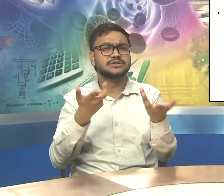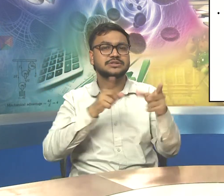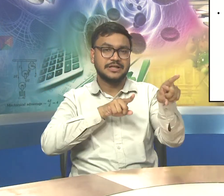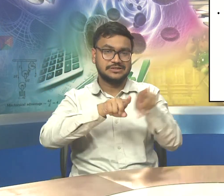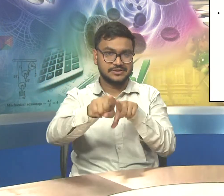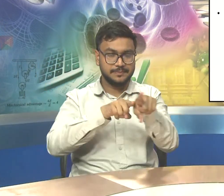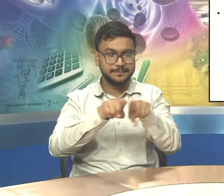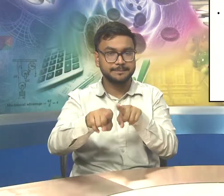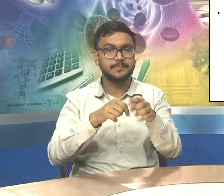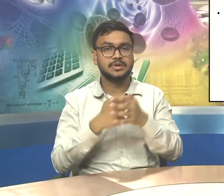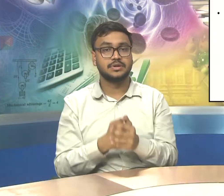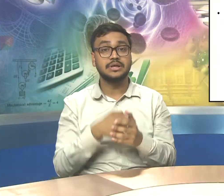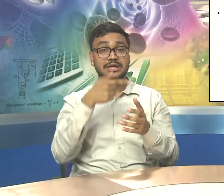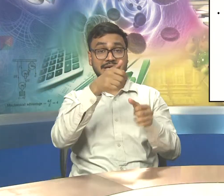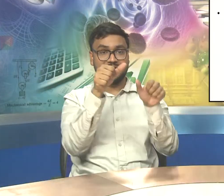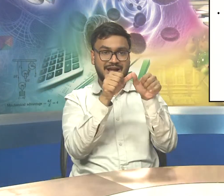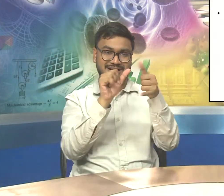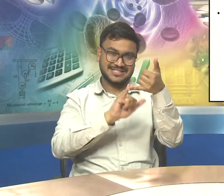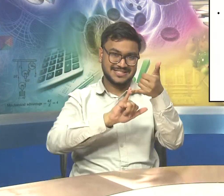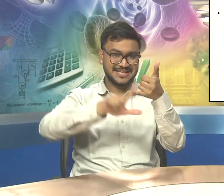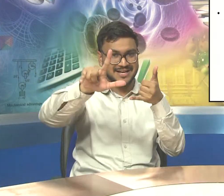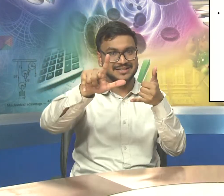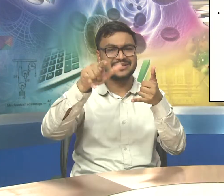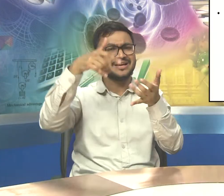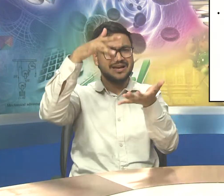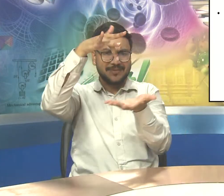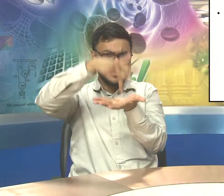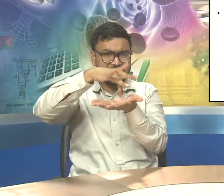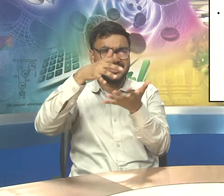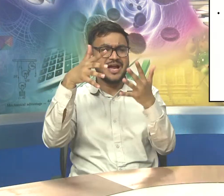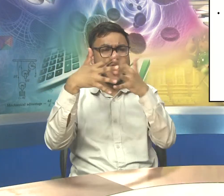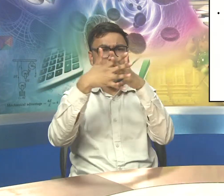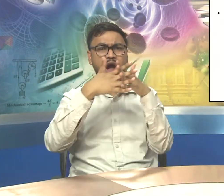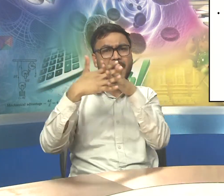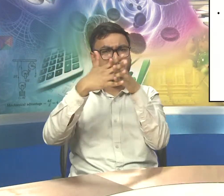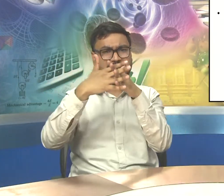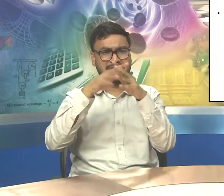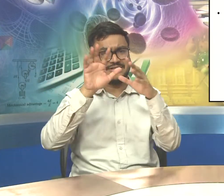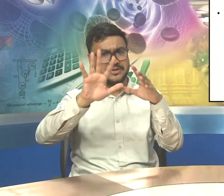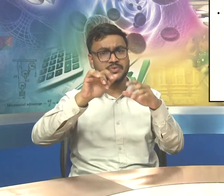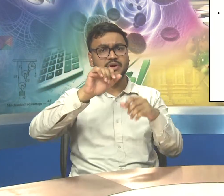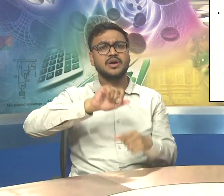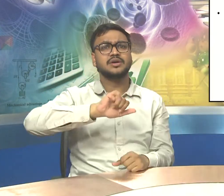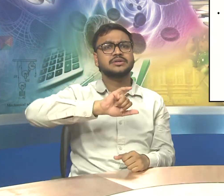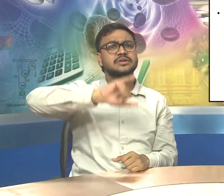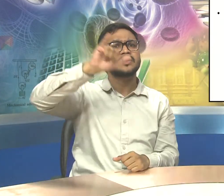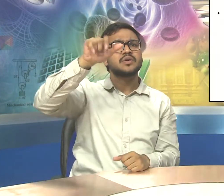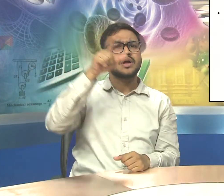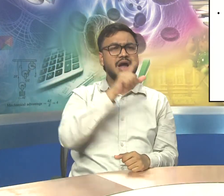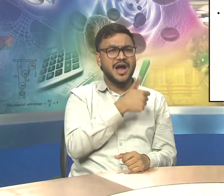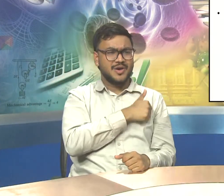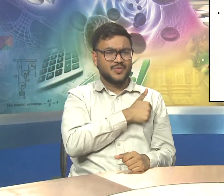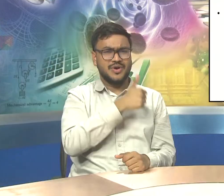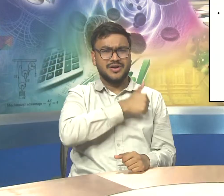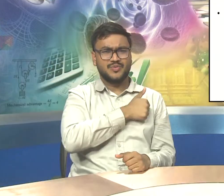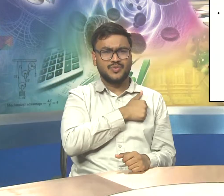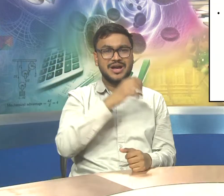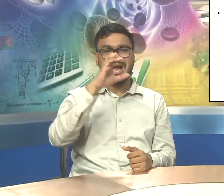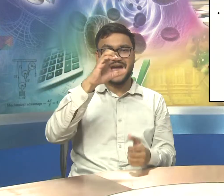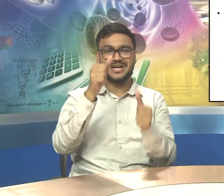For example, American Sign Language is not only used in